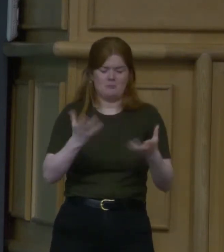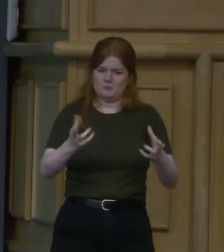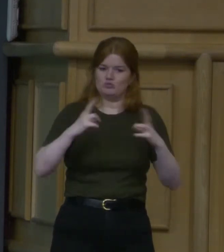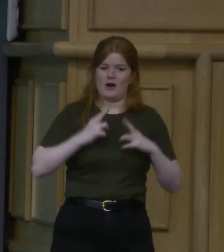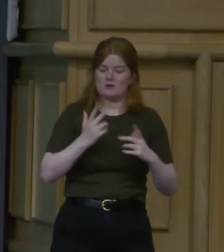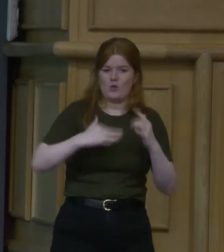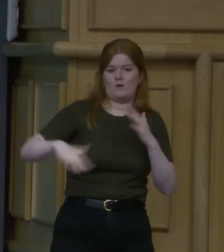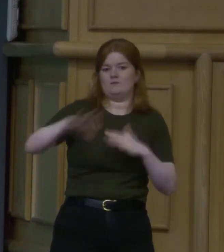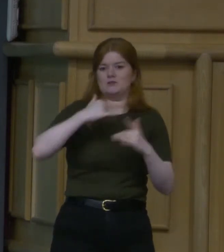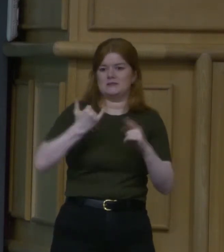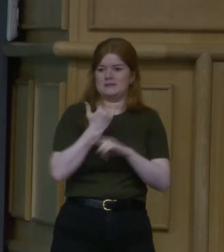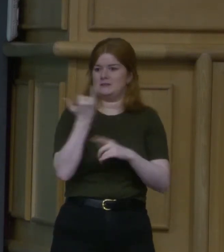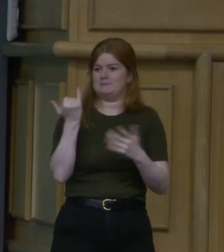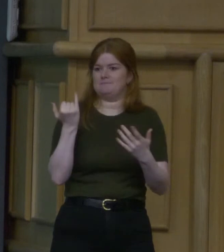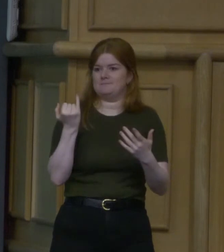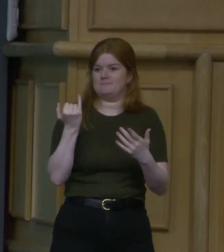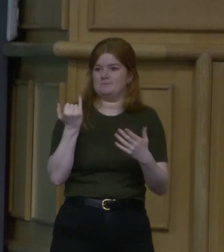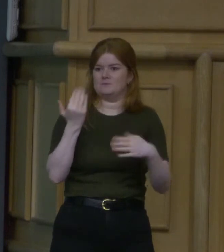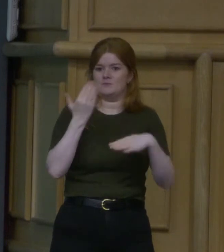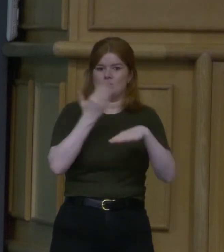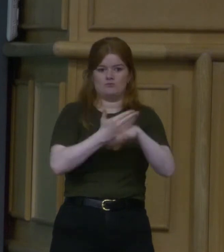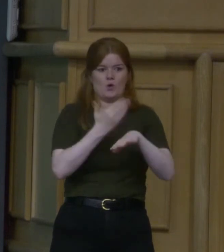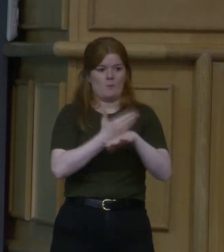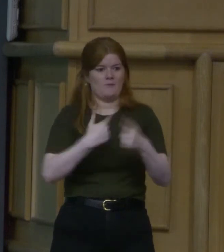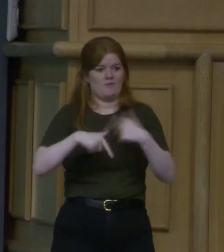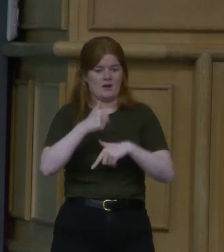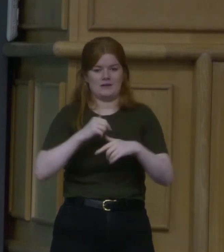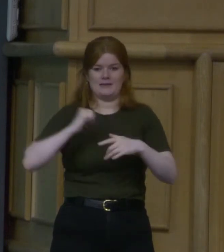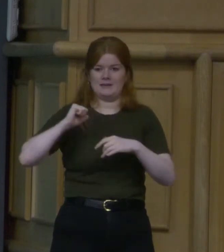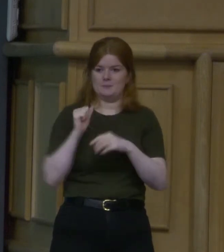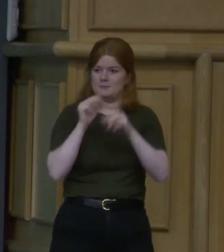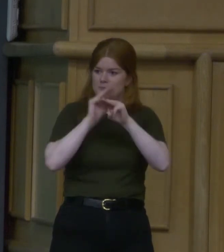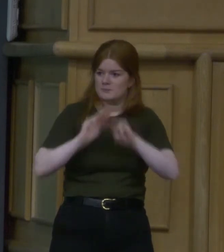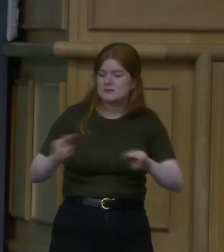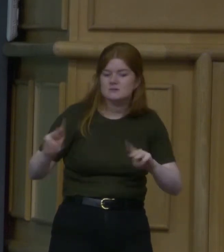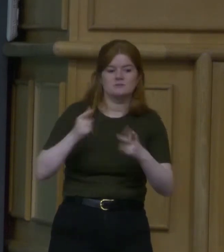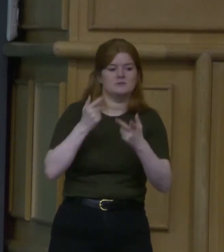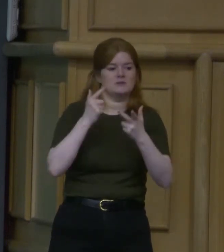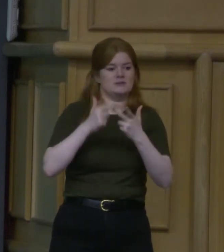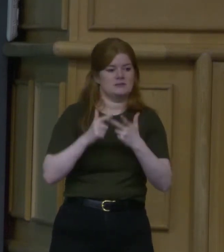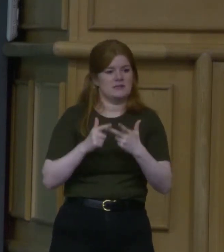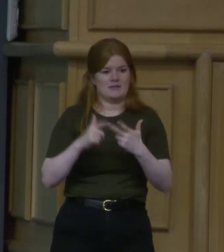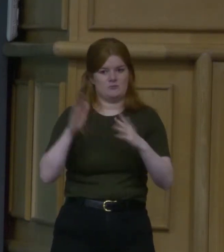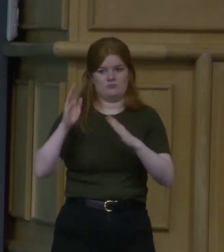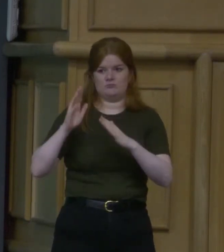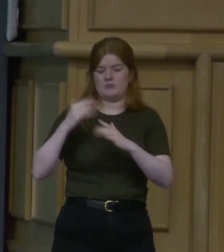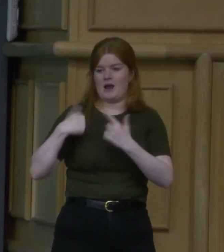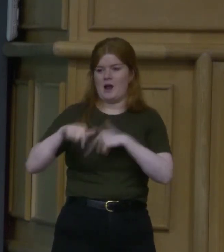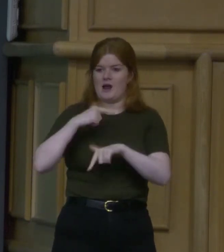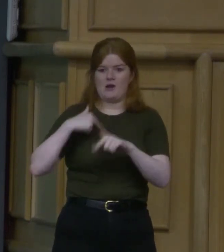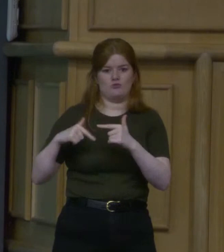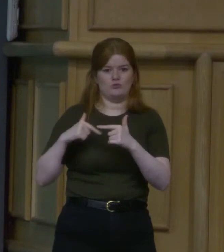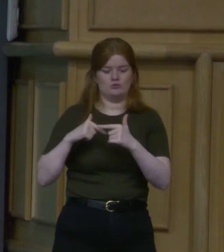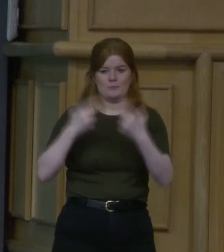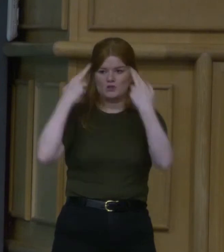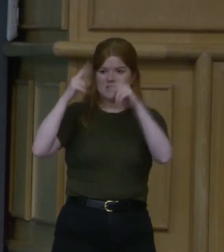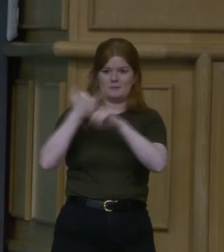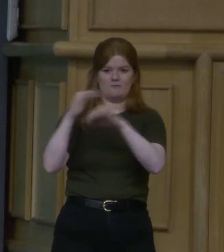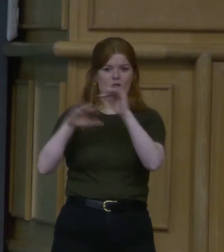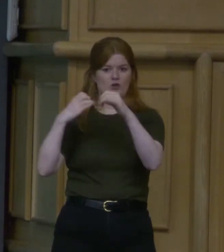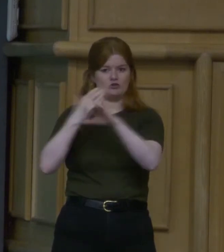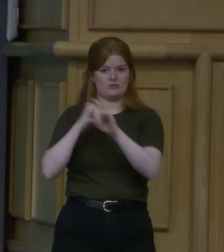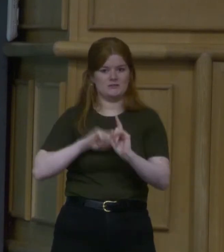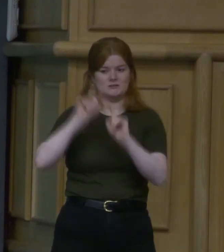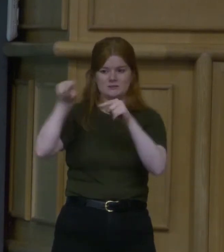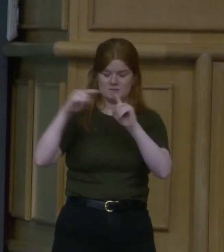pride in the roles of our peacekeepers, the roles of our officials overseas, a very strong